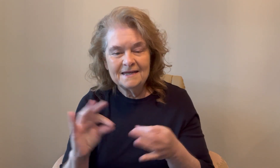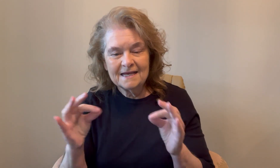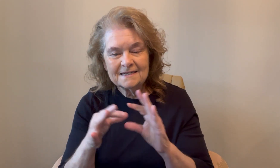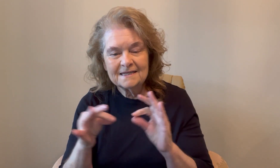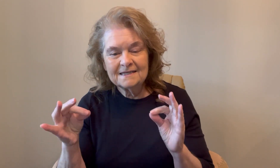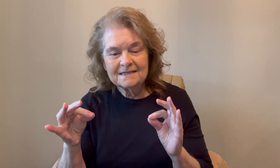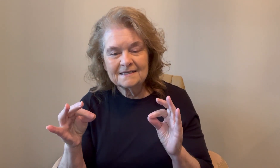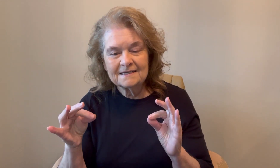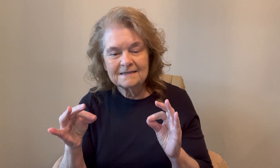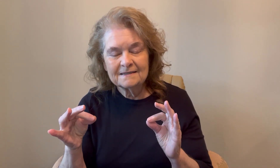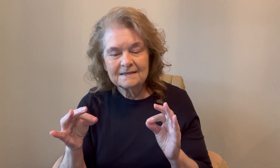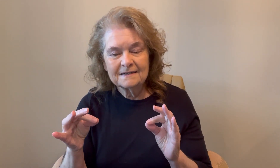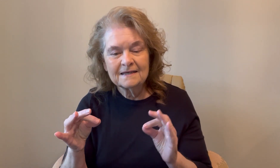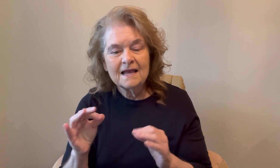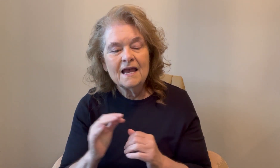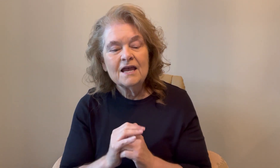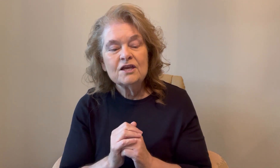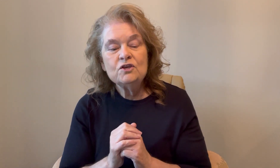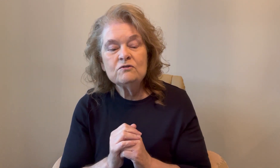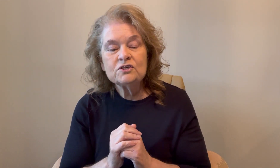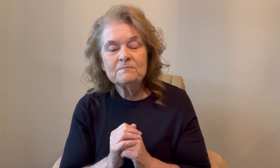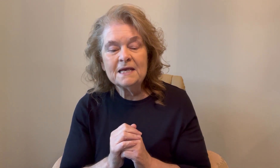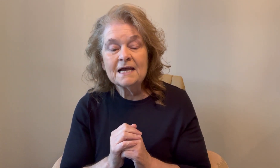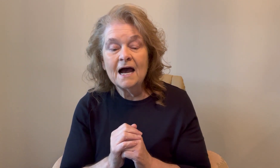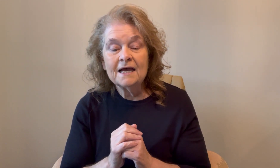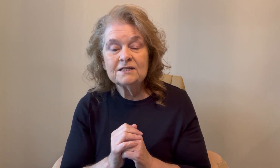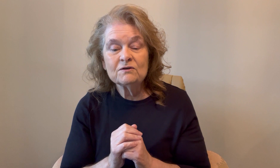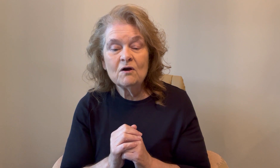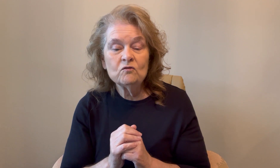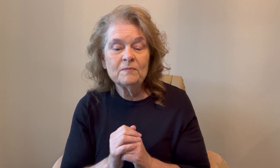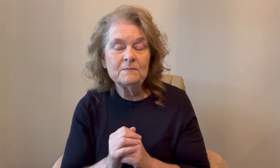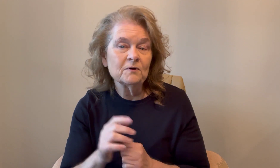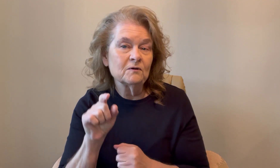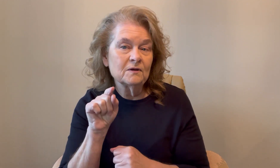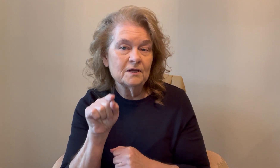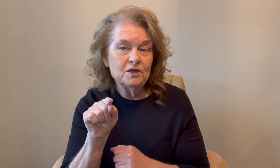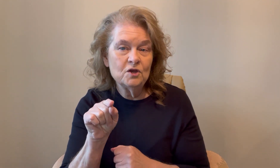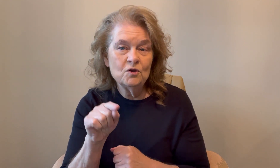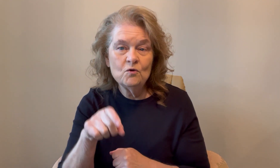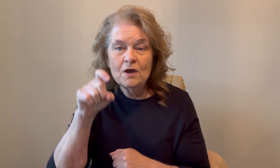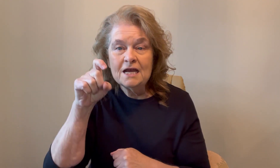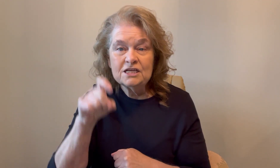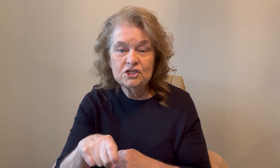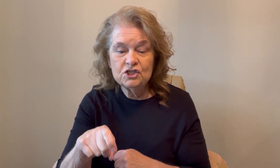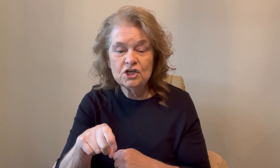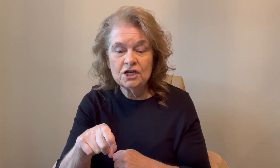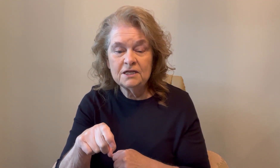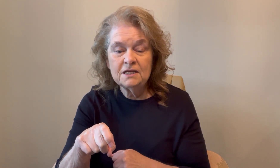Next sentence. You should be kind to old people. You should,